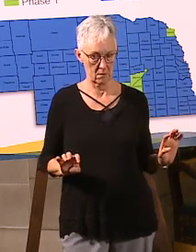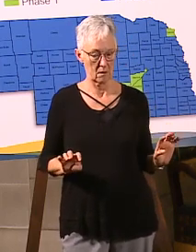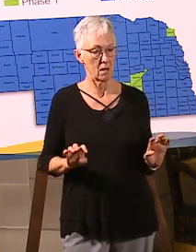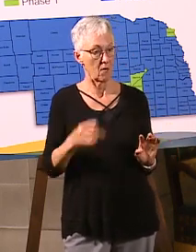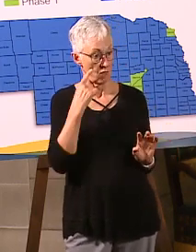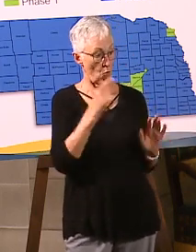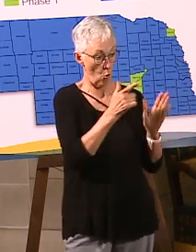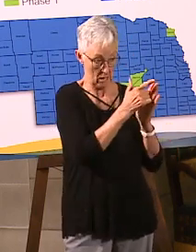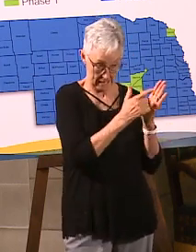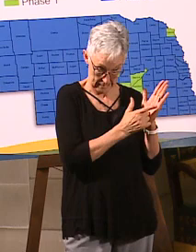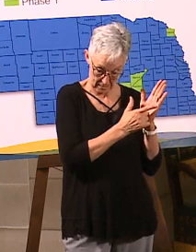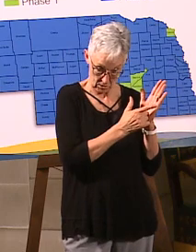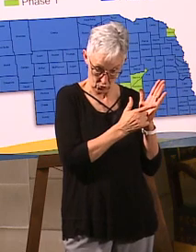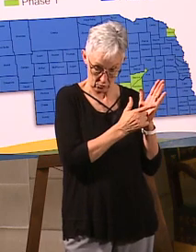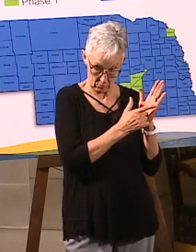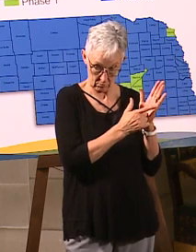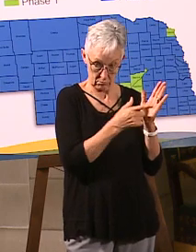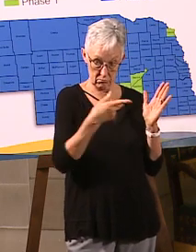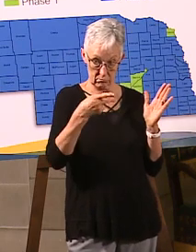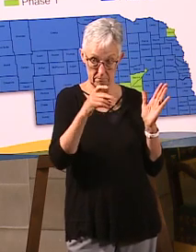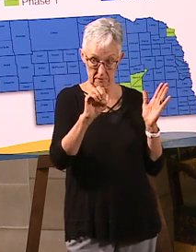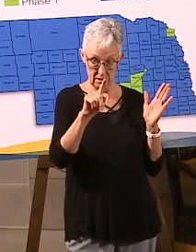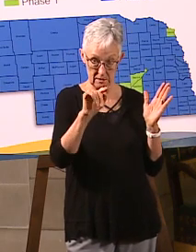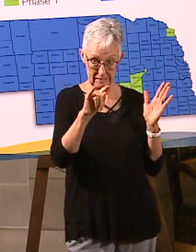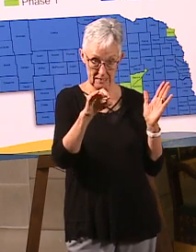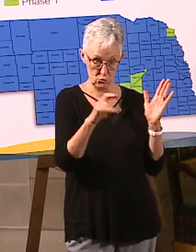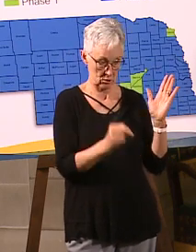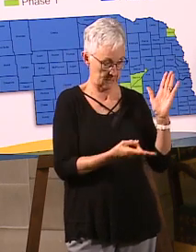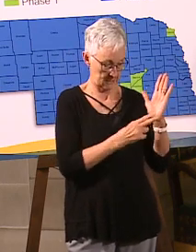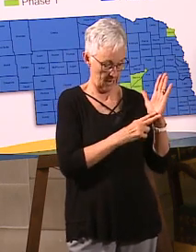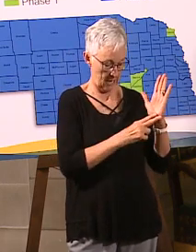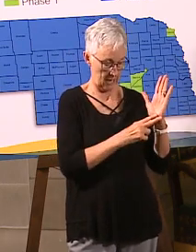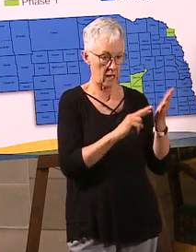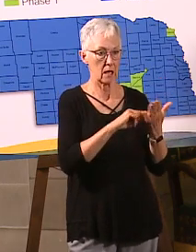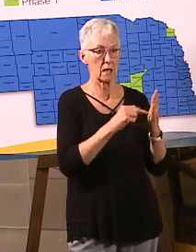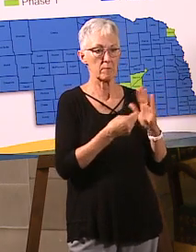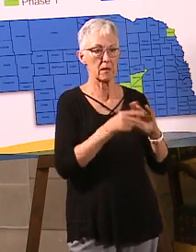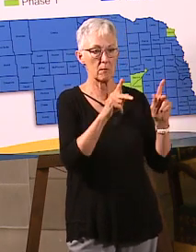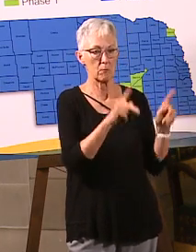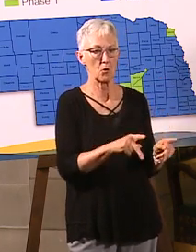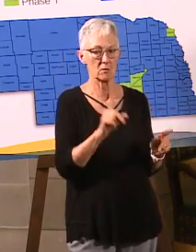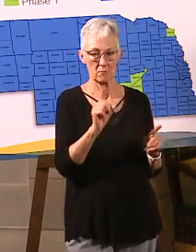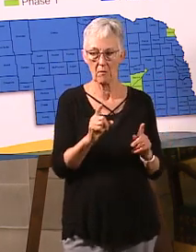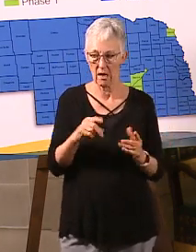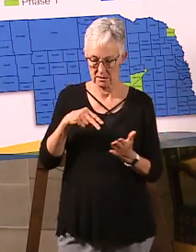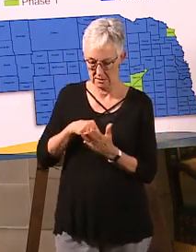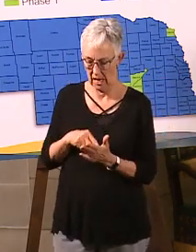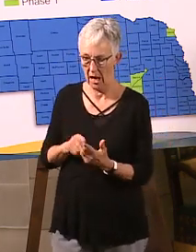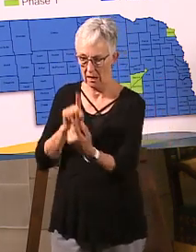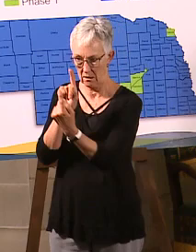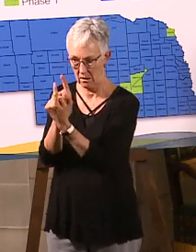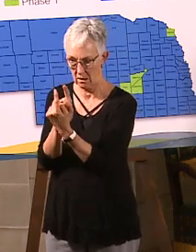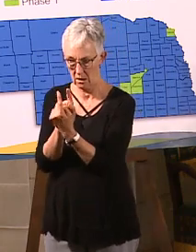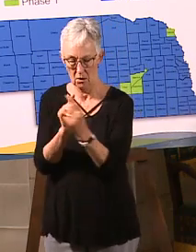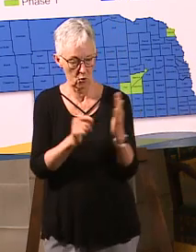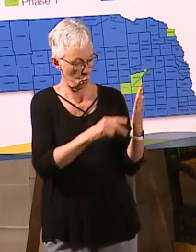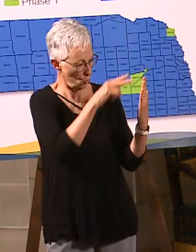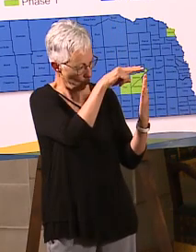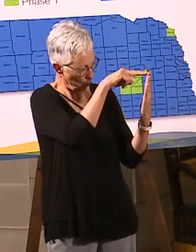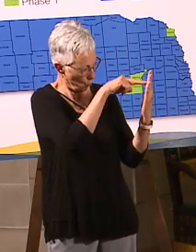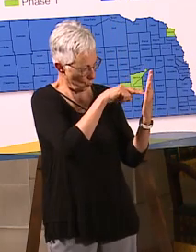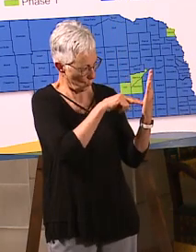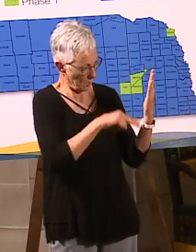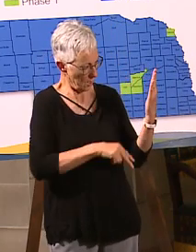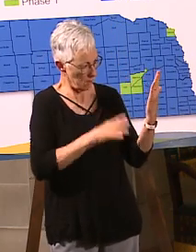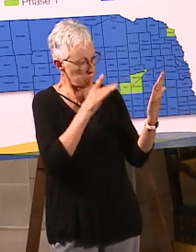has to read you the petition. That means they're going to be in close contact with you for a long period of time. So you have to remember that they're going to be talking